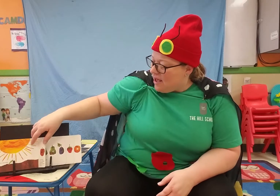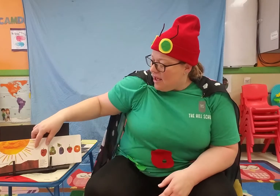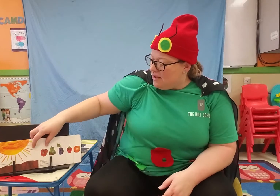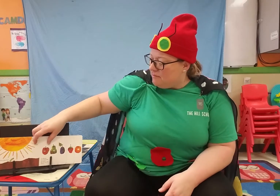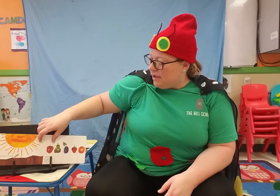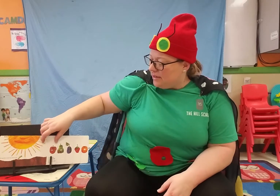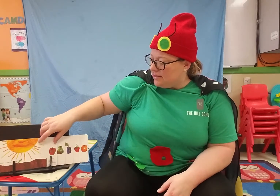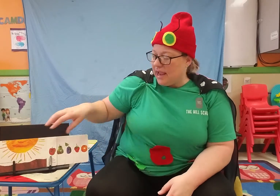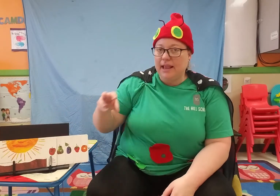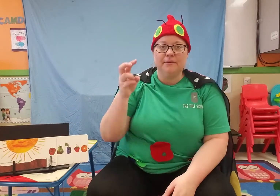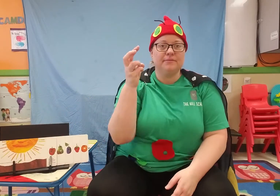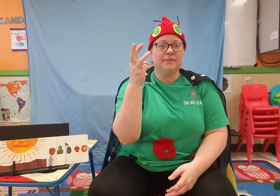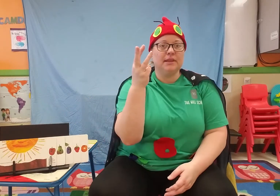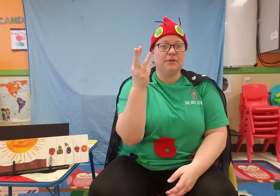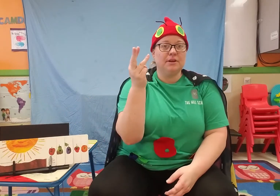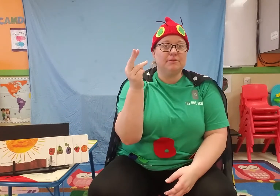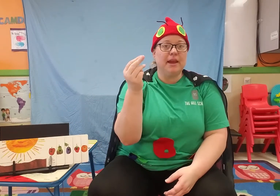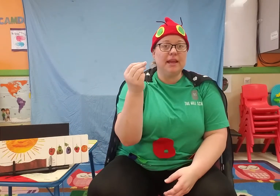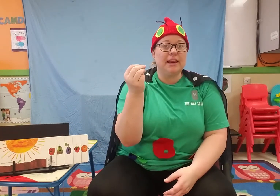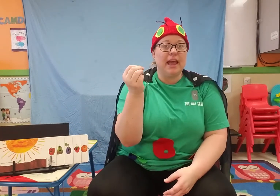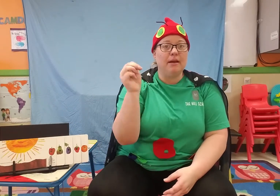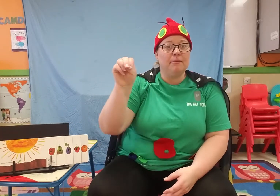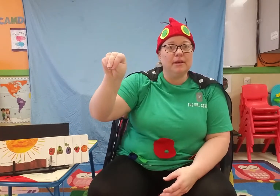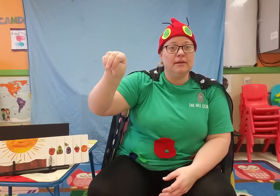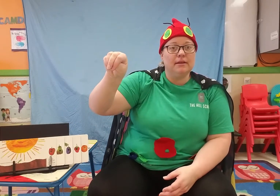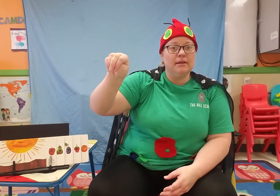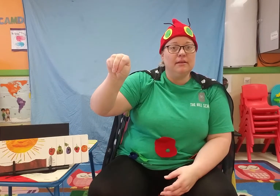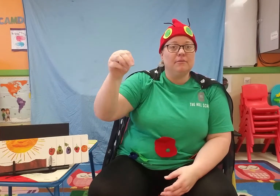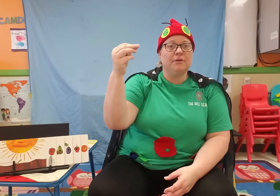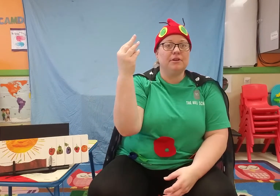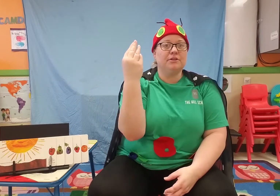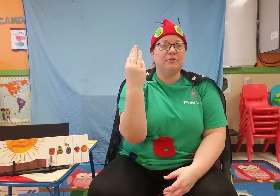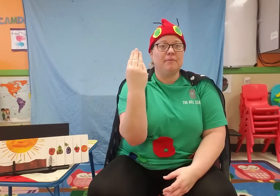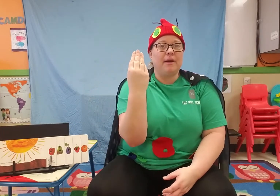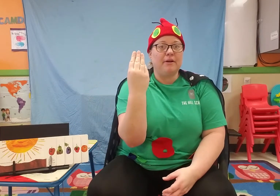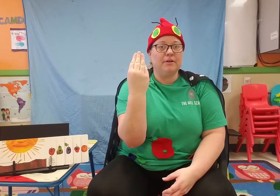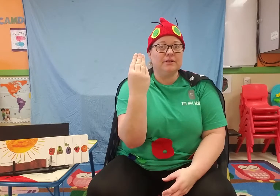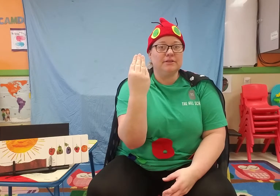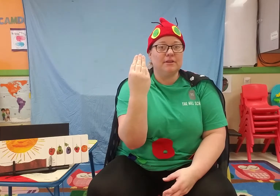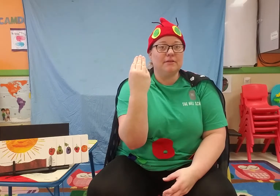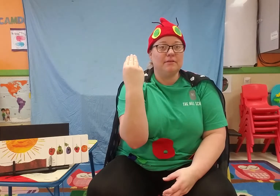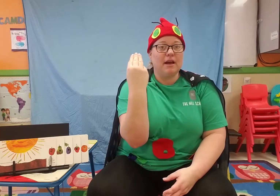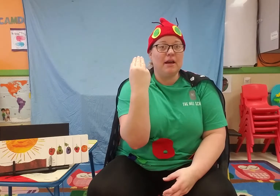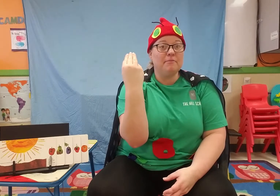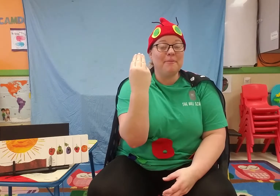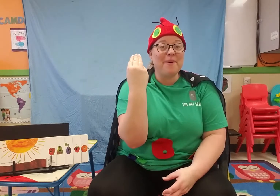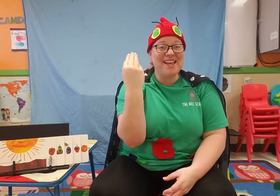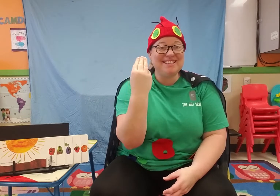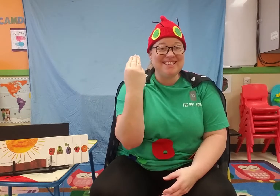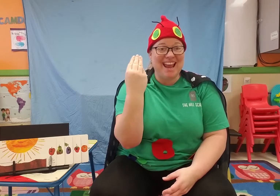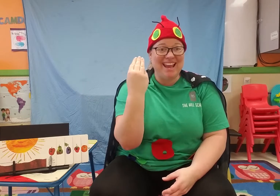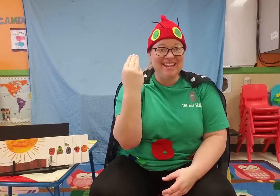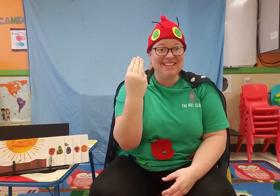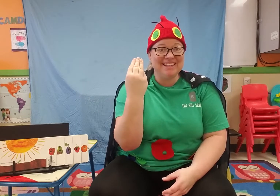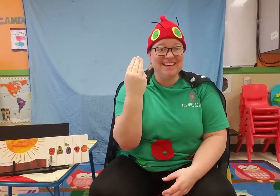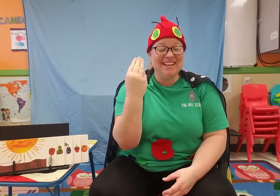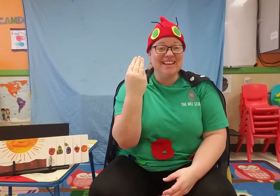on Monday, you're going to make an M, but we're going to turn around backwards. On Monday,